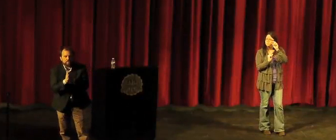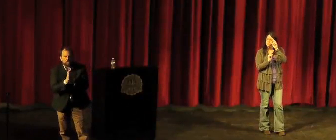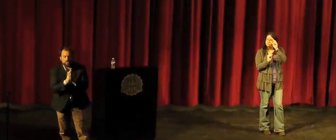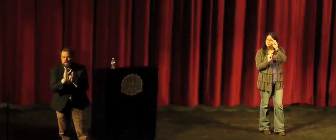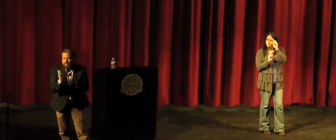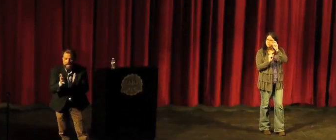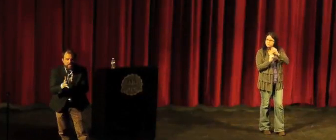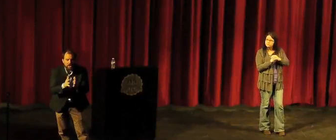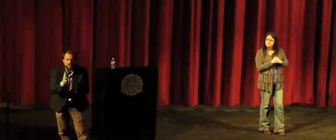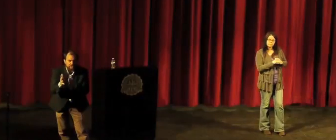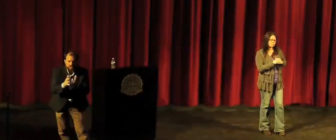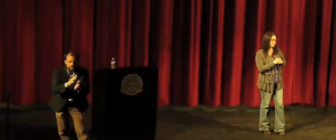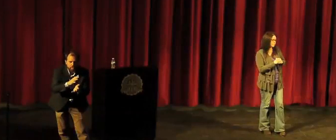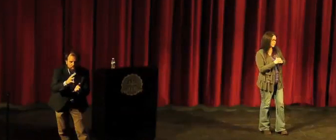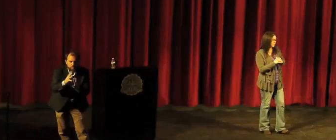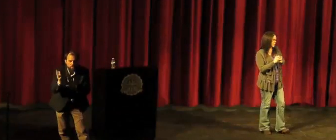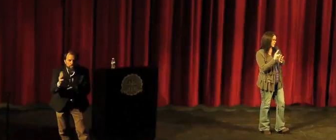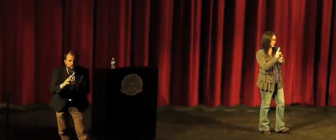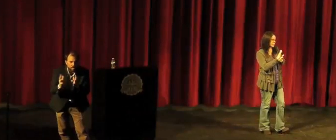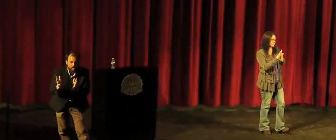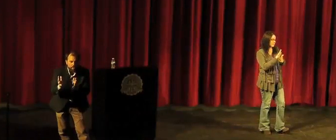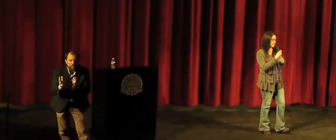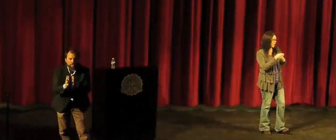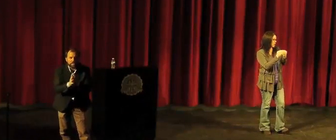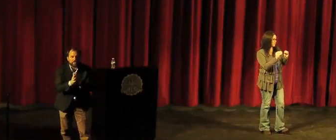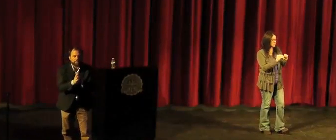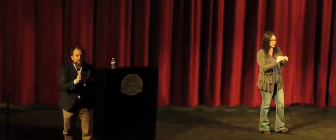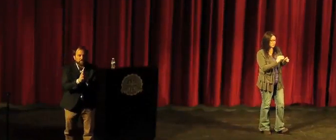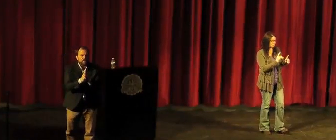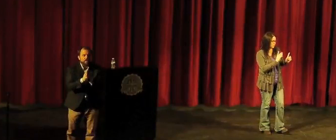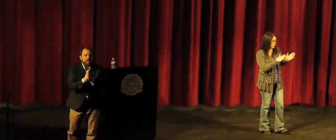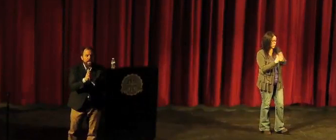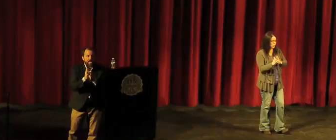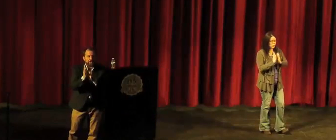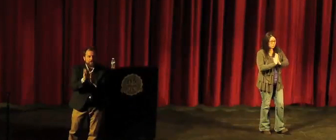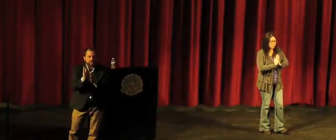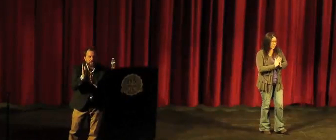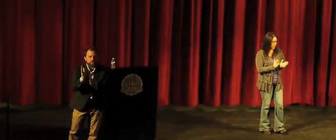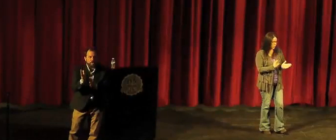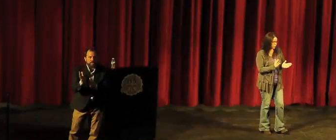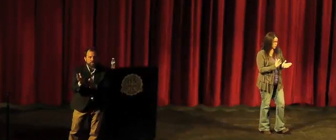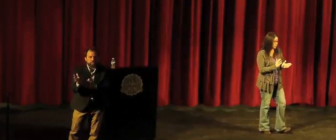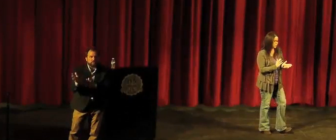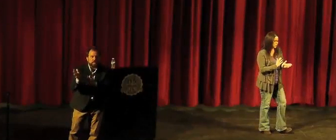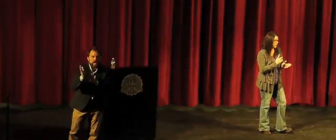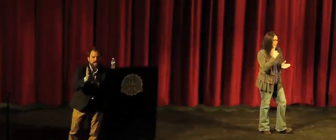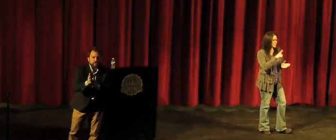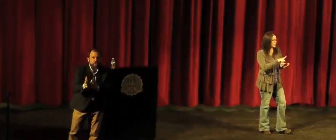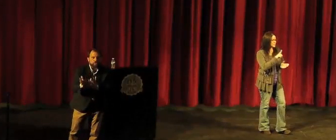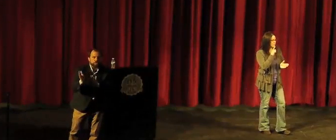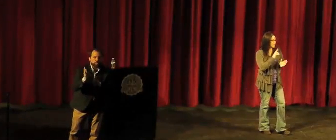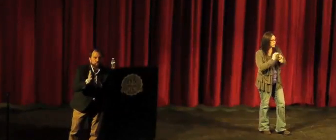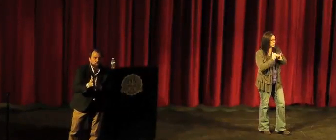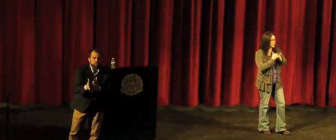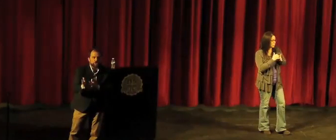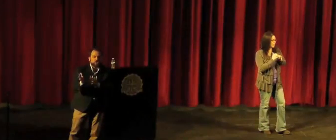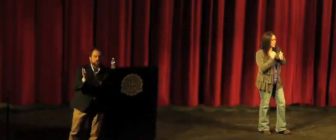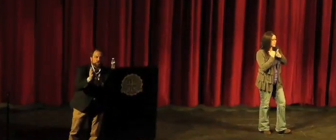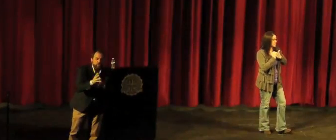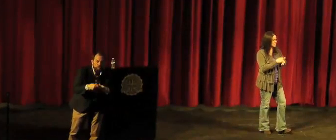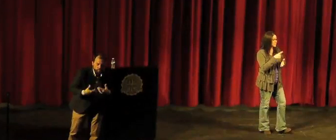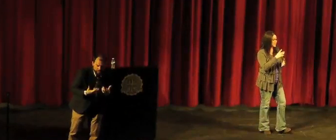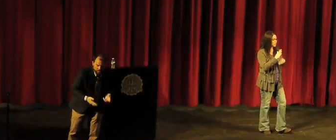you know, the divine office of ordered prayer, actually is a way to take you through